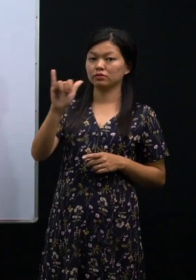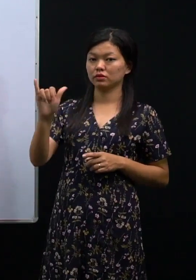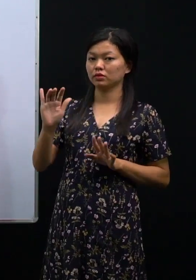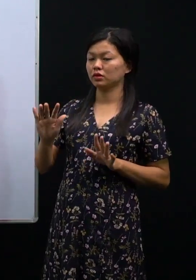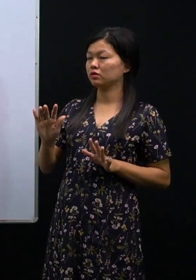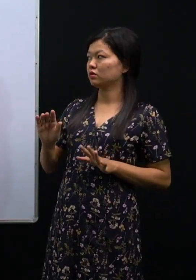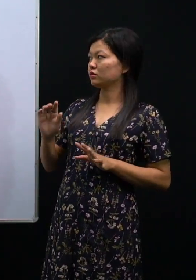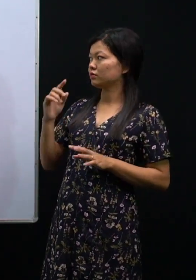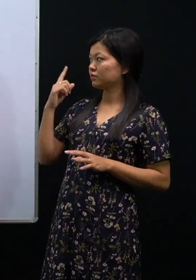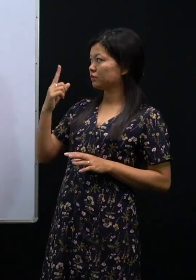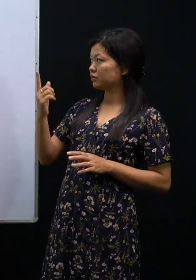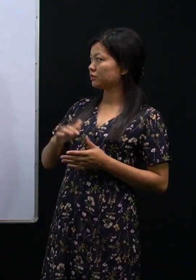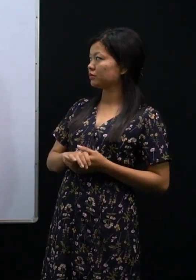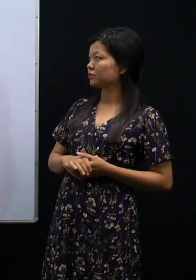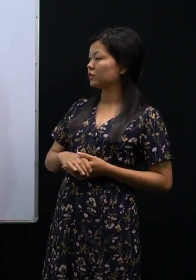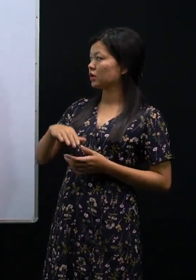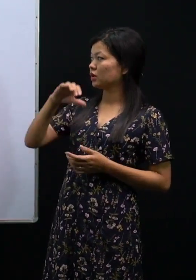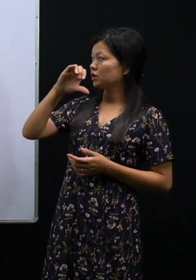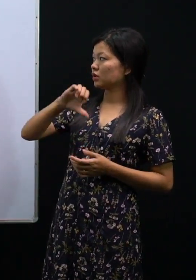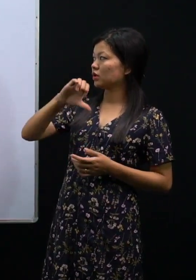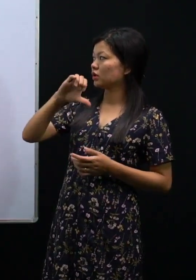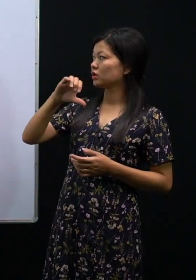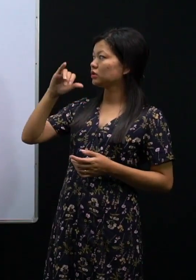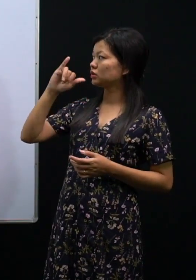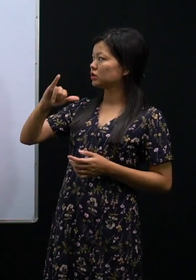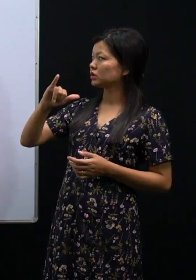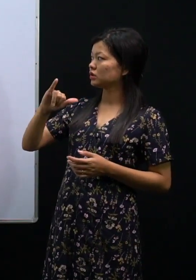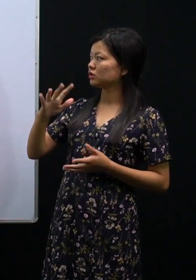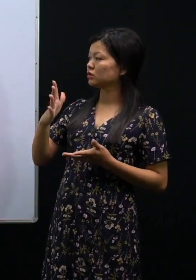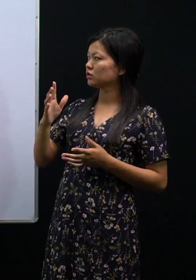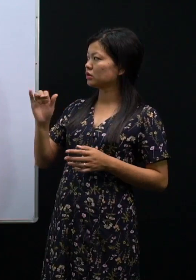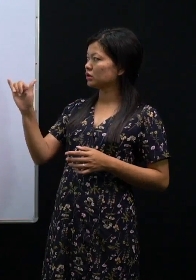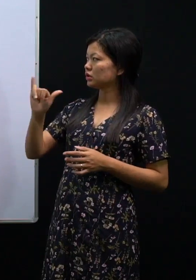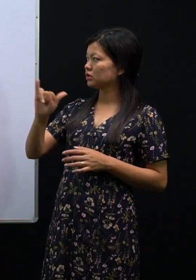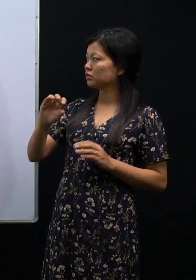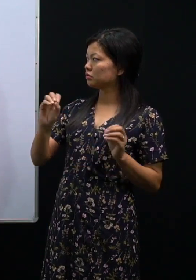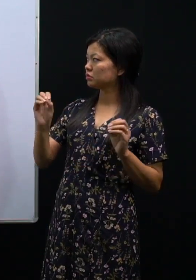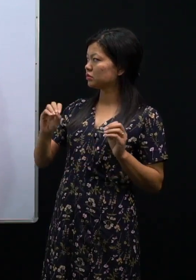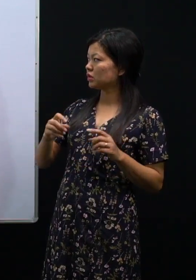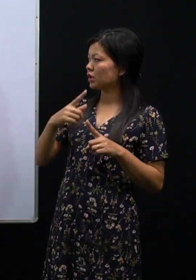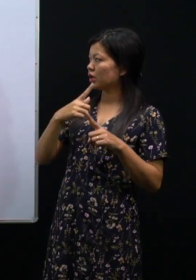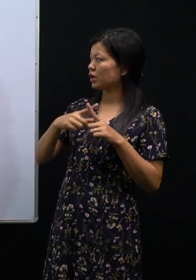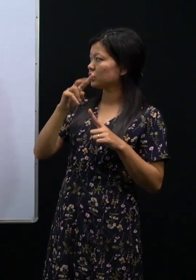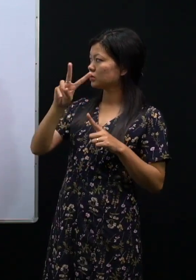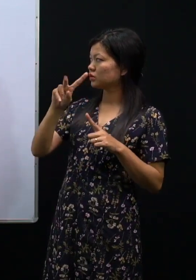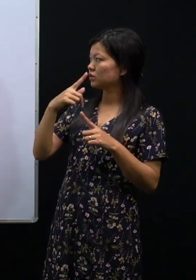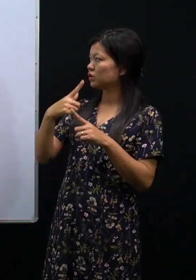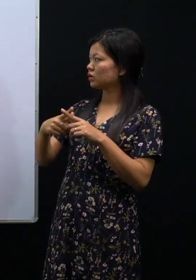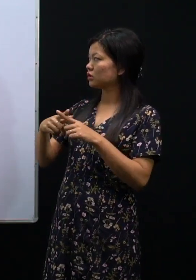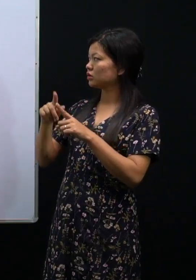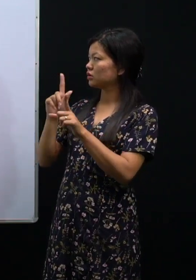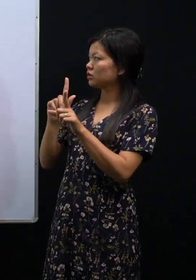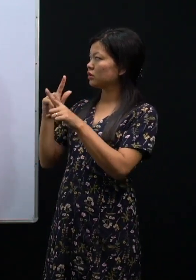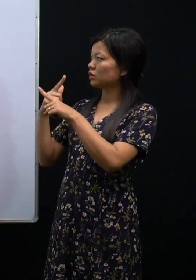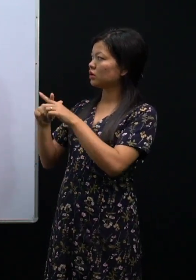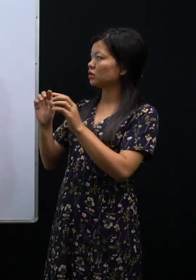taking common, number 9, 6, no number here, that means that also not common, alphabet x square, ax, there's no